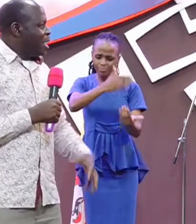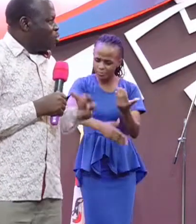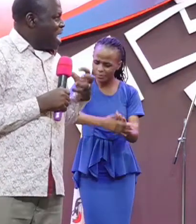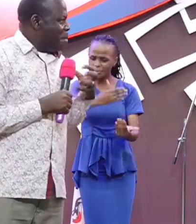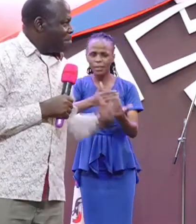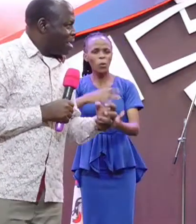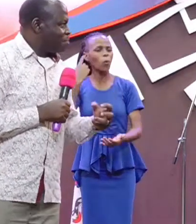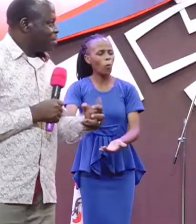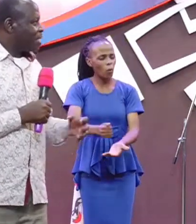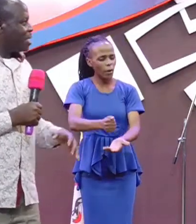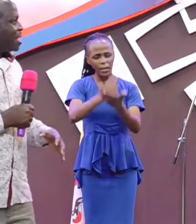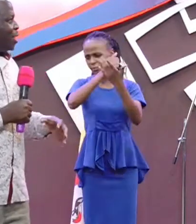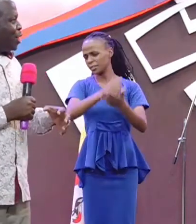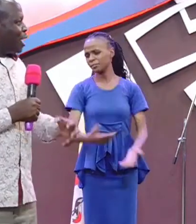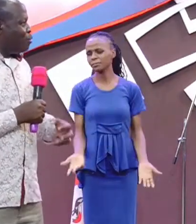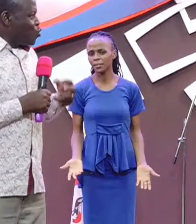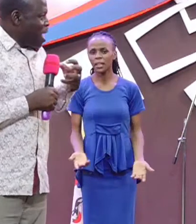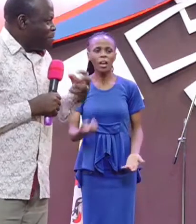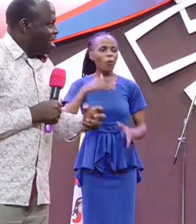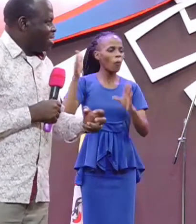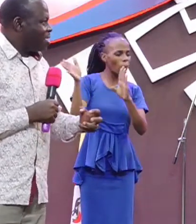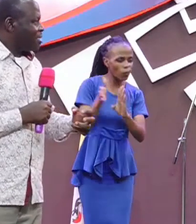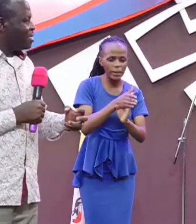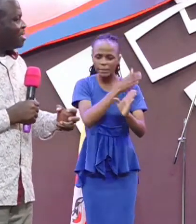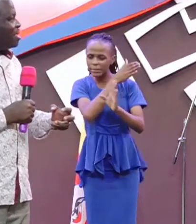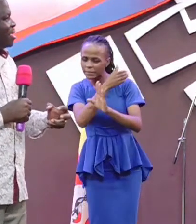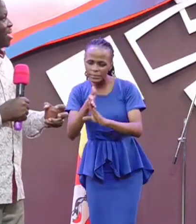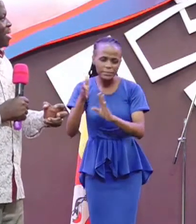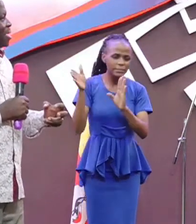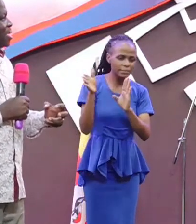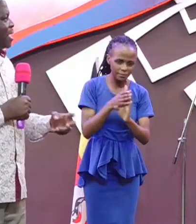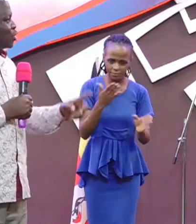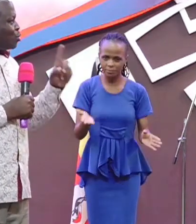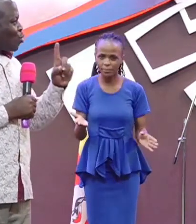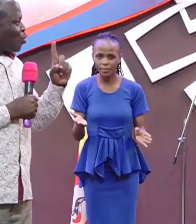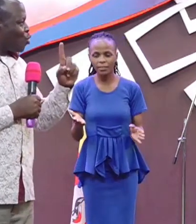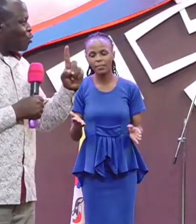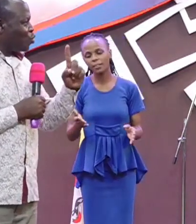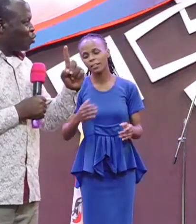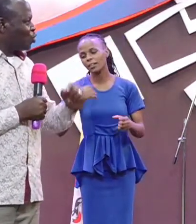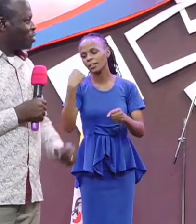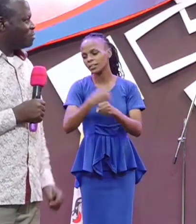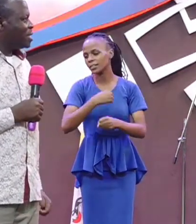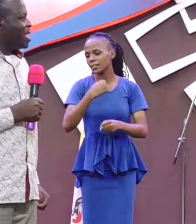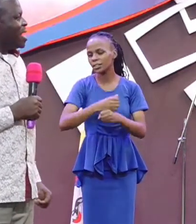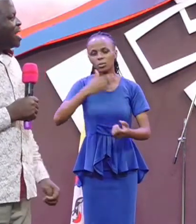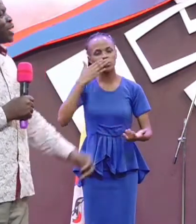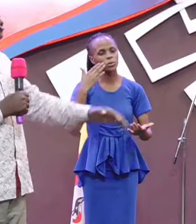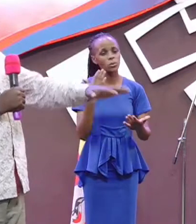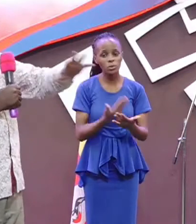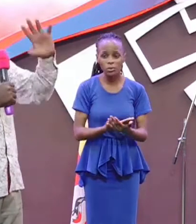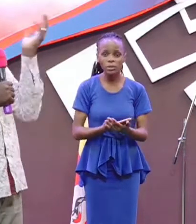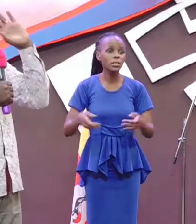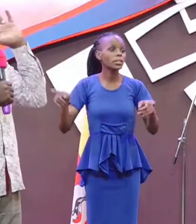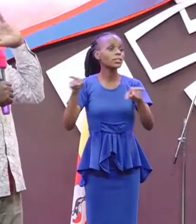nurtured him and helped him and corrected him. That he did what